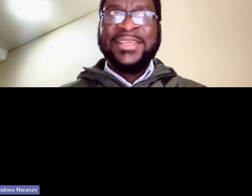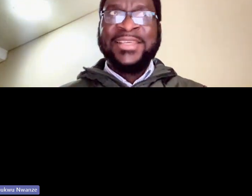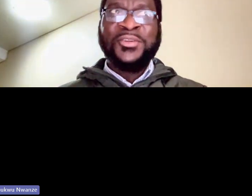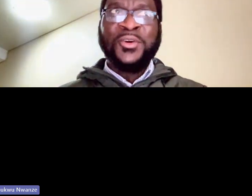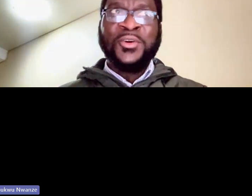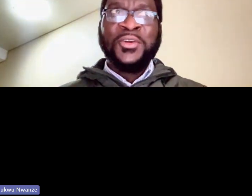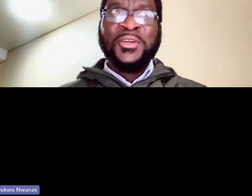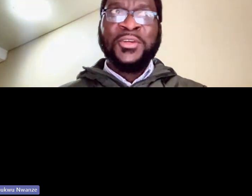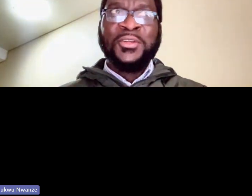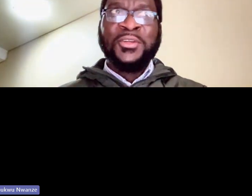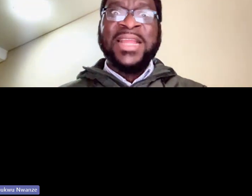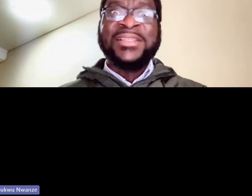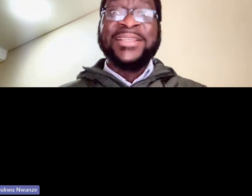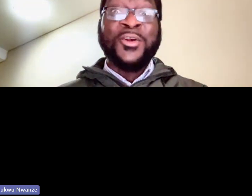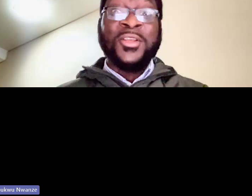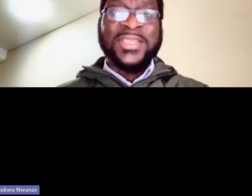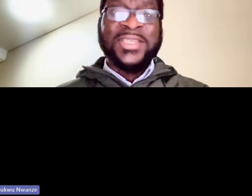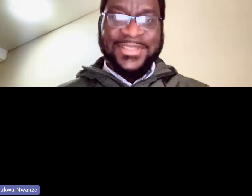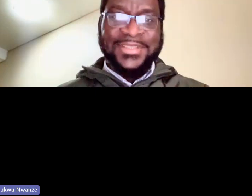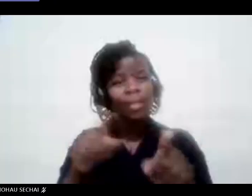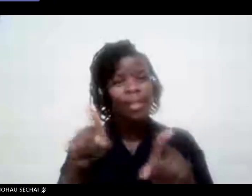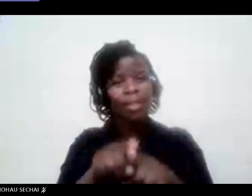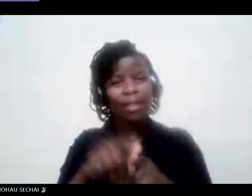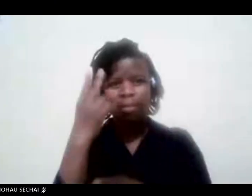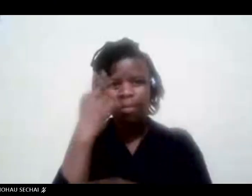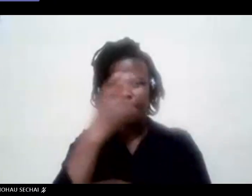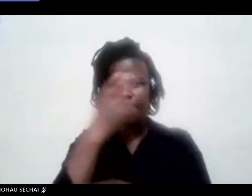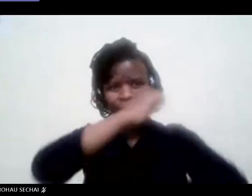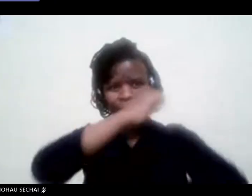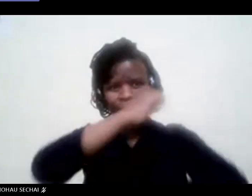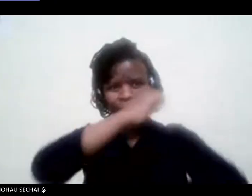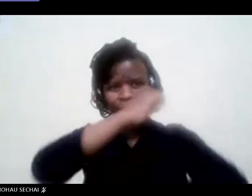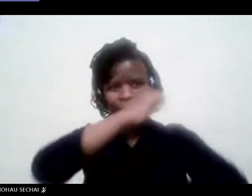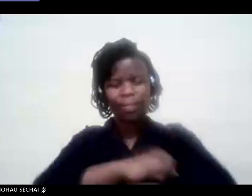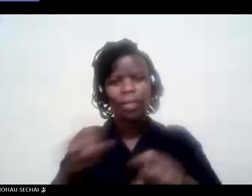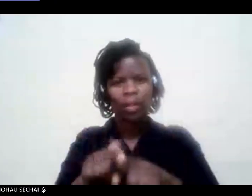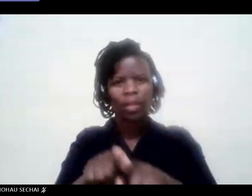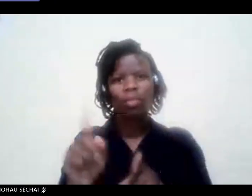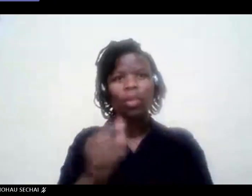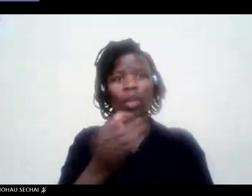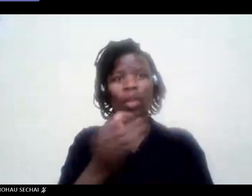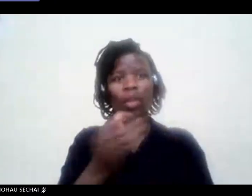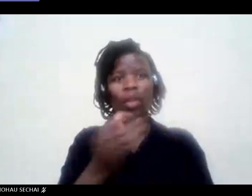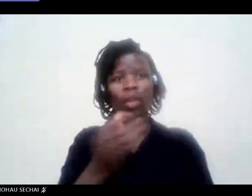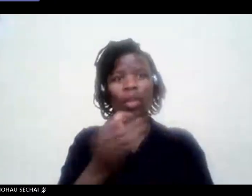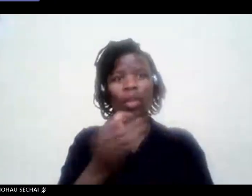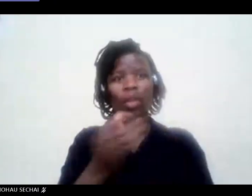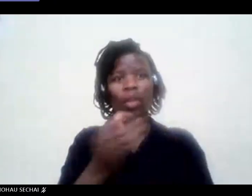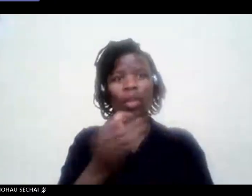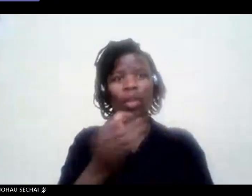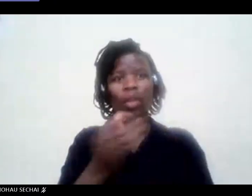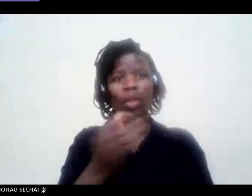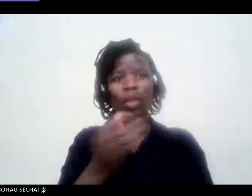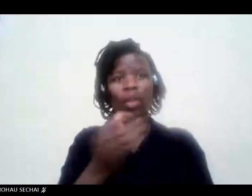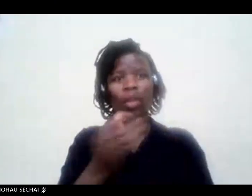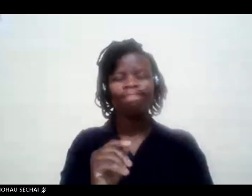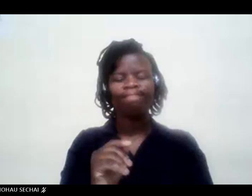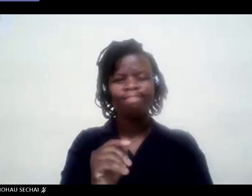likely take, to start discussing the inclusion of that learner in your school? Yeah.